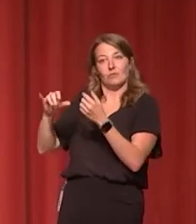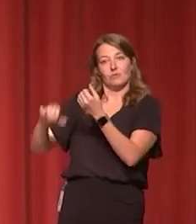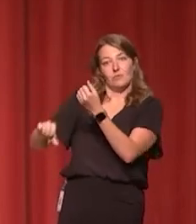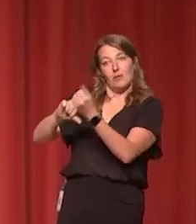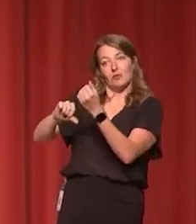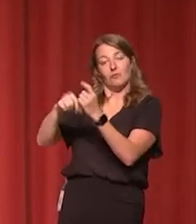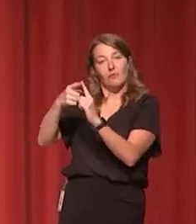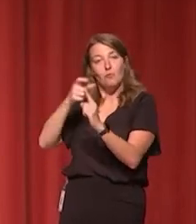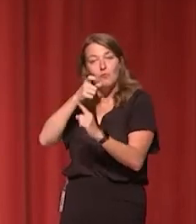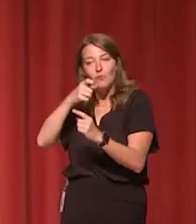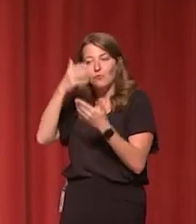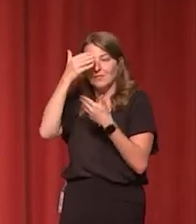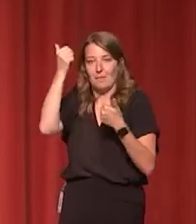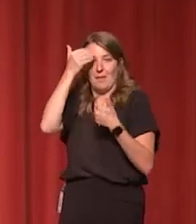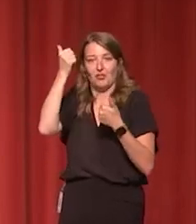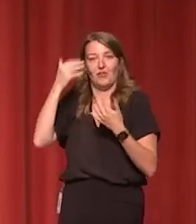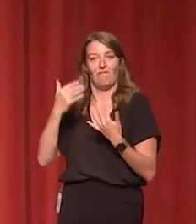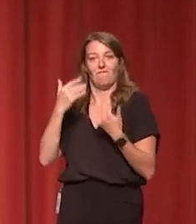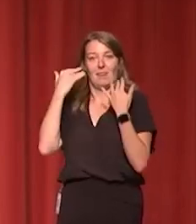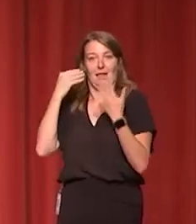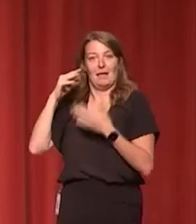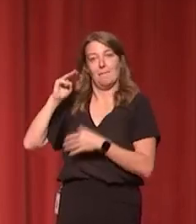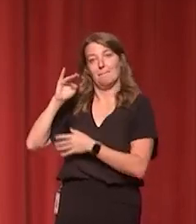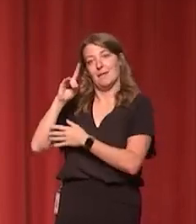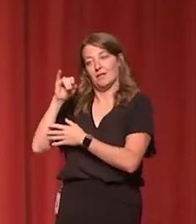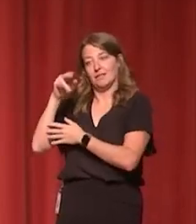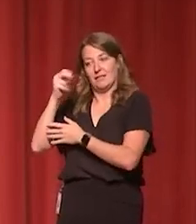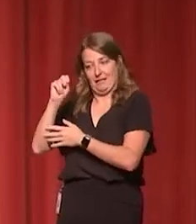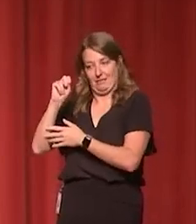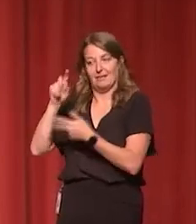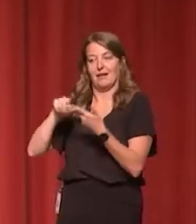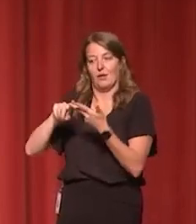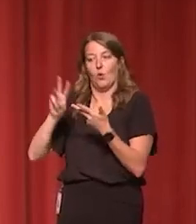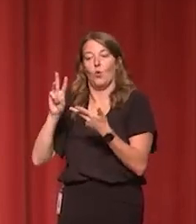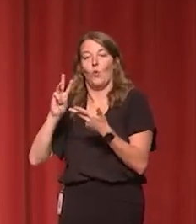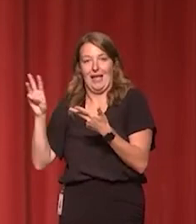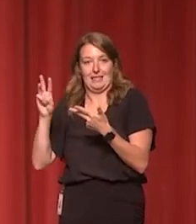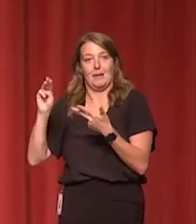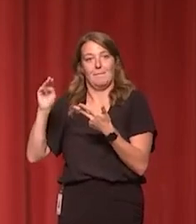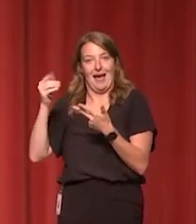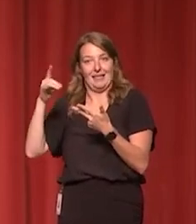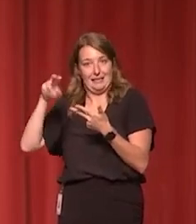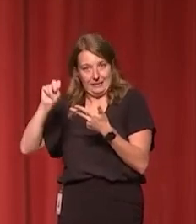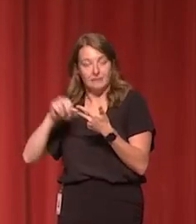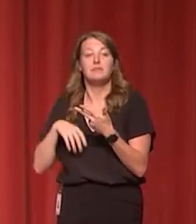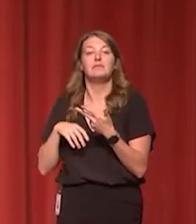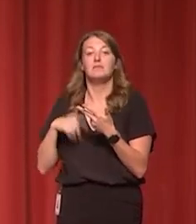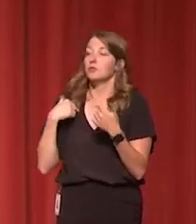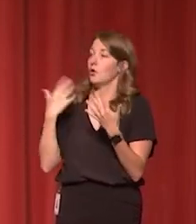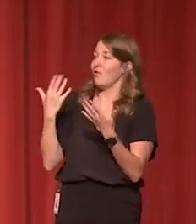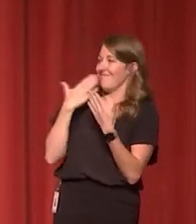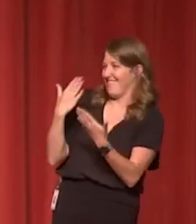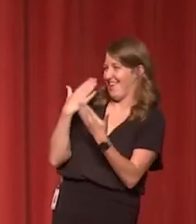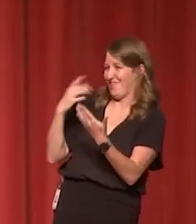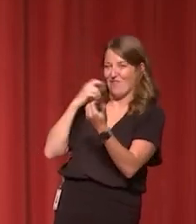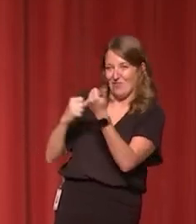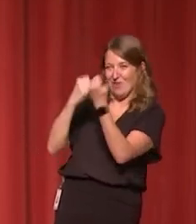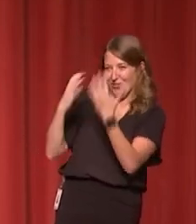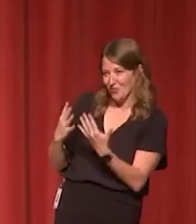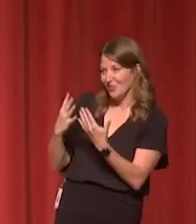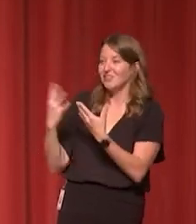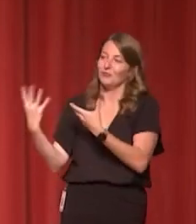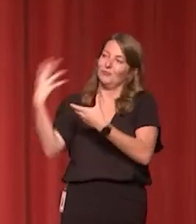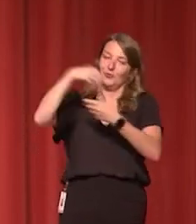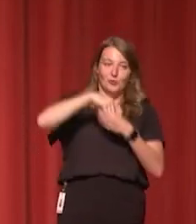by dementia-friendly Middleton and West Madison. We want to thank our exhibitors for participating this evening and contributing to our